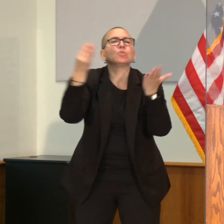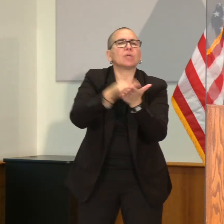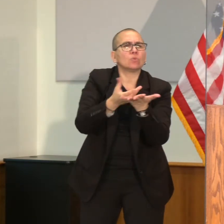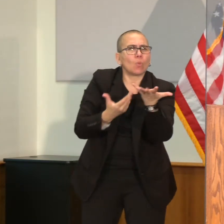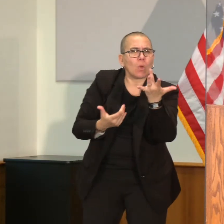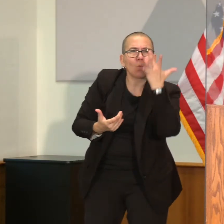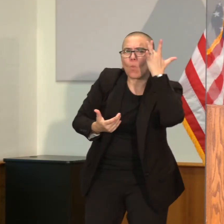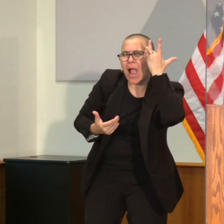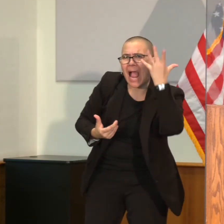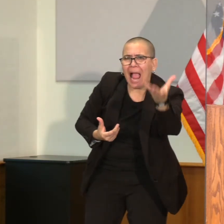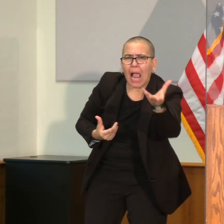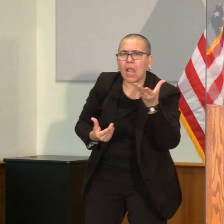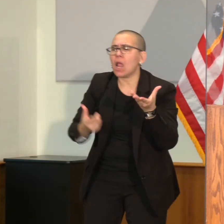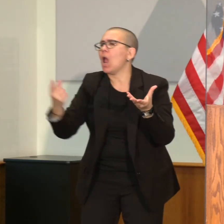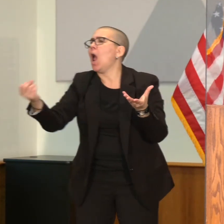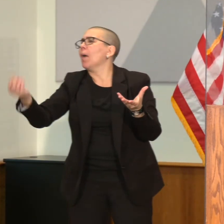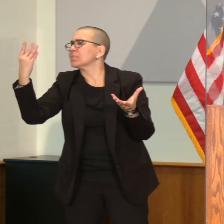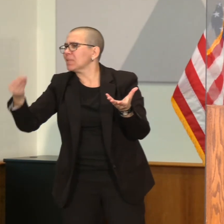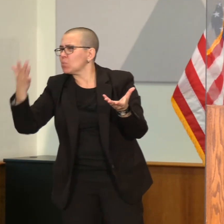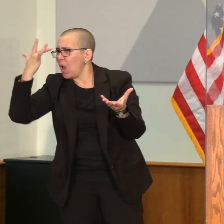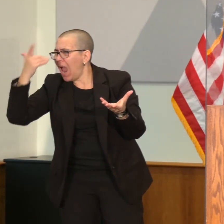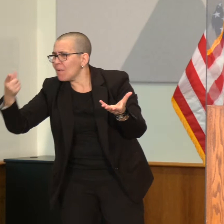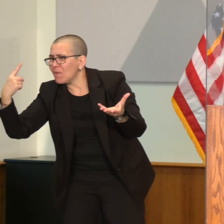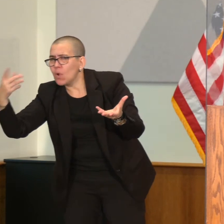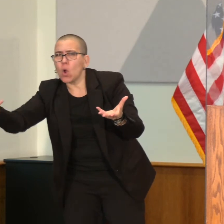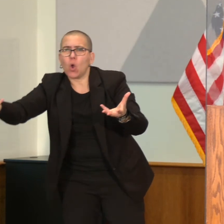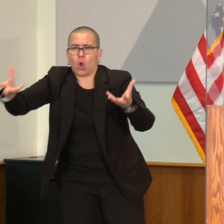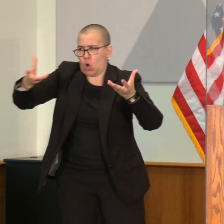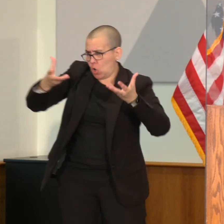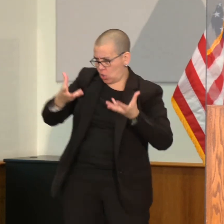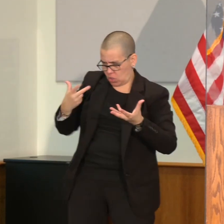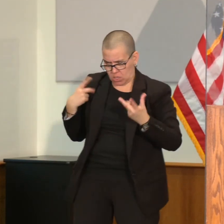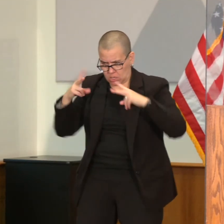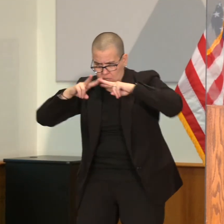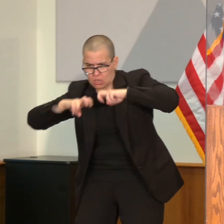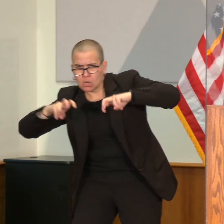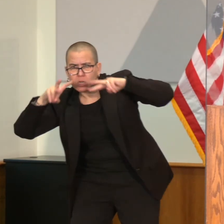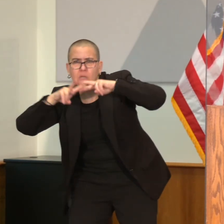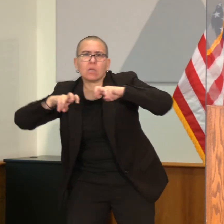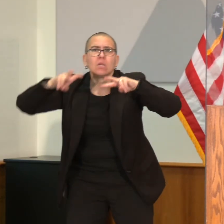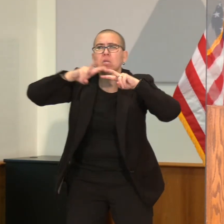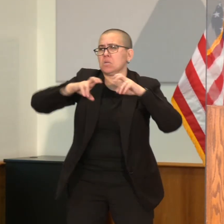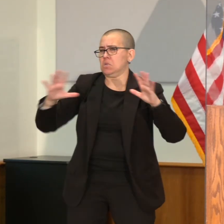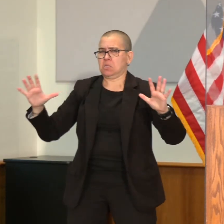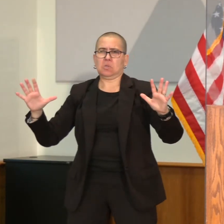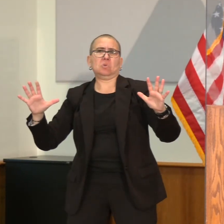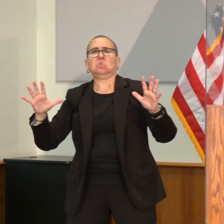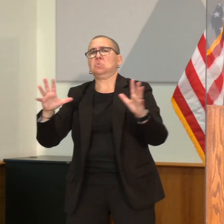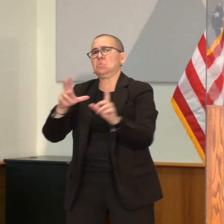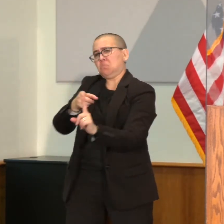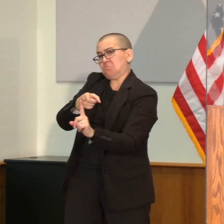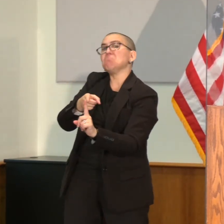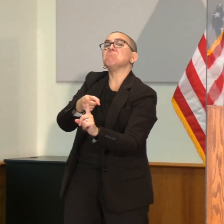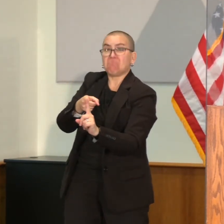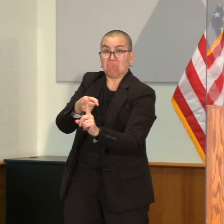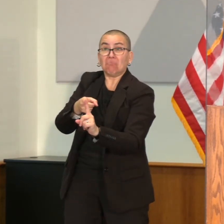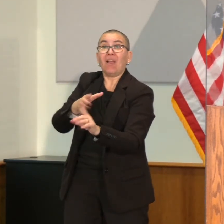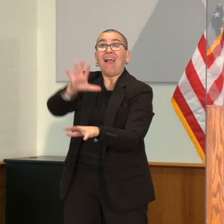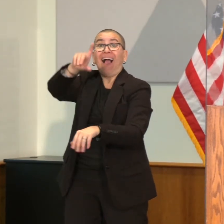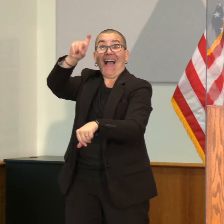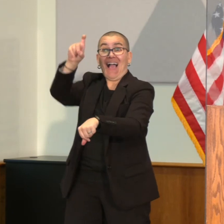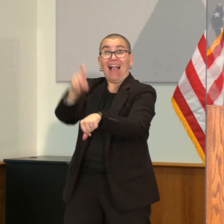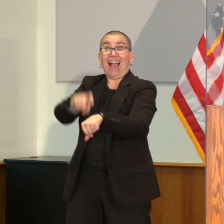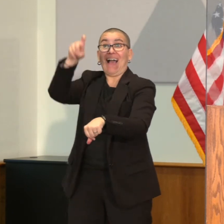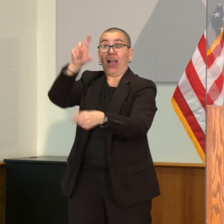be wrestling with that over the next week. I think in order for the session to end on time, it would be optimal if